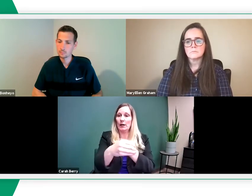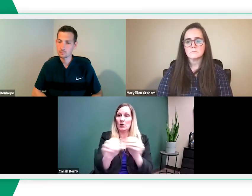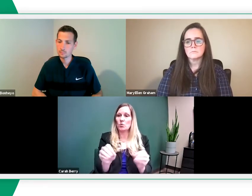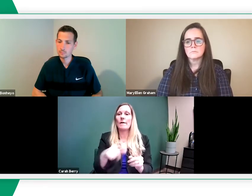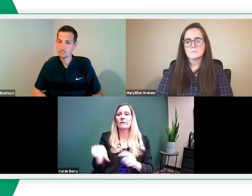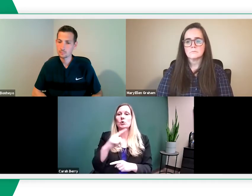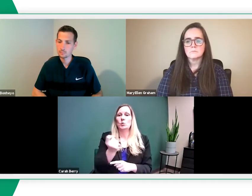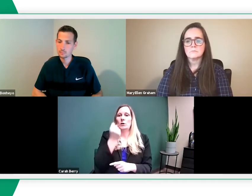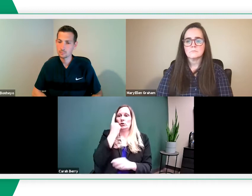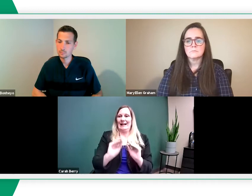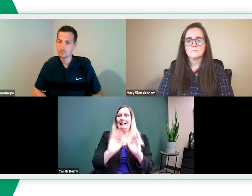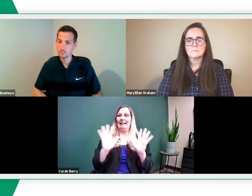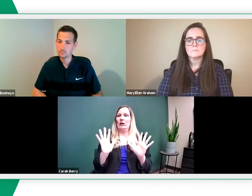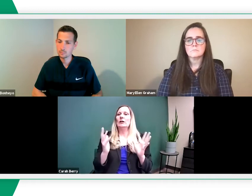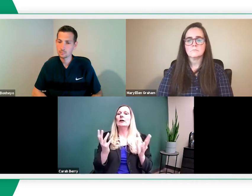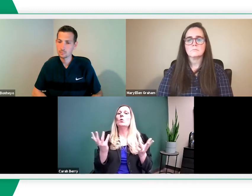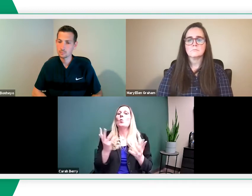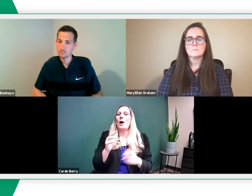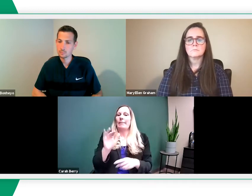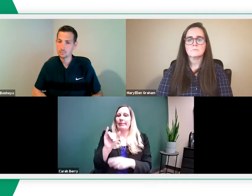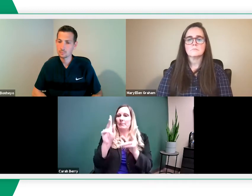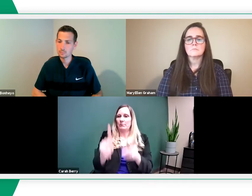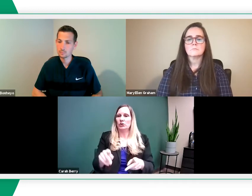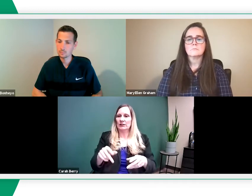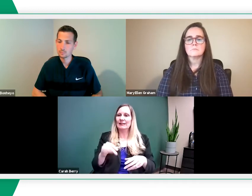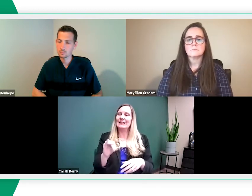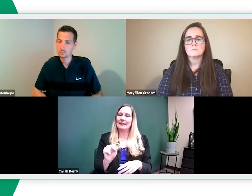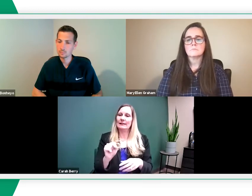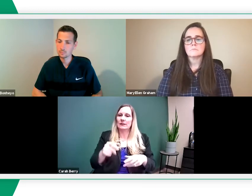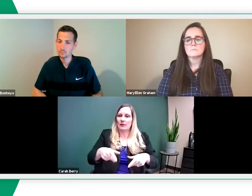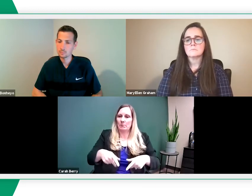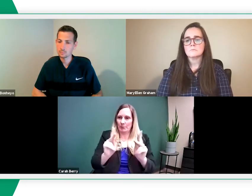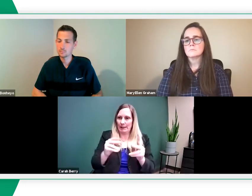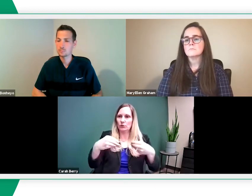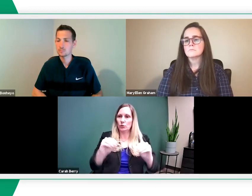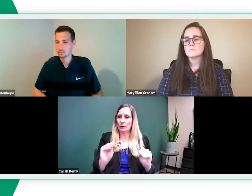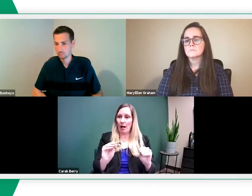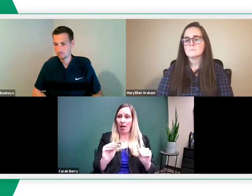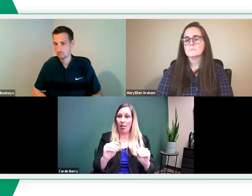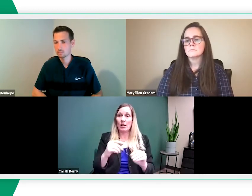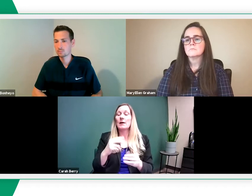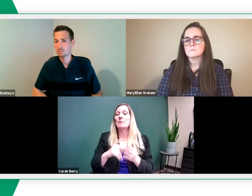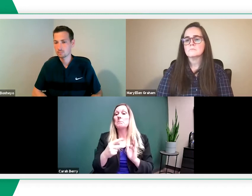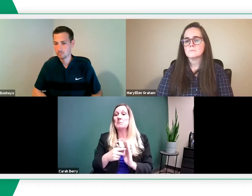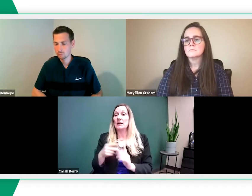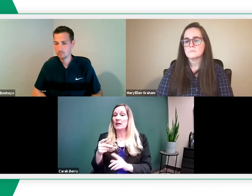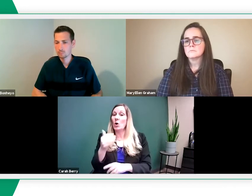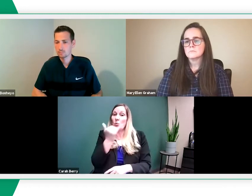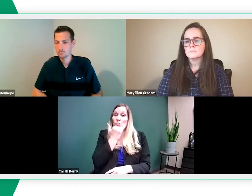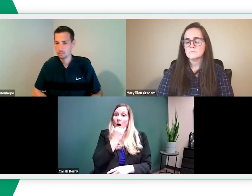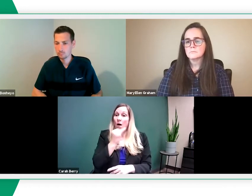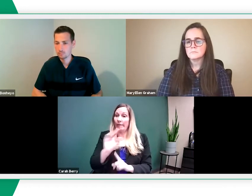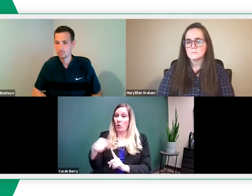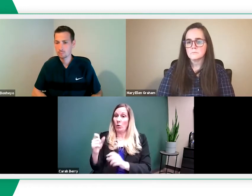to, when you go into an office, understand clearly what that person is able to sell.